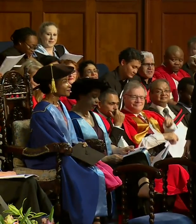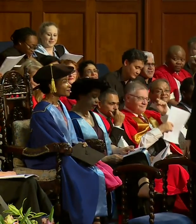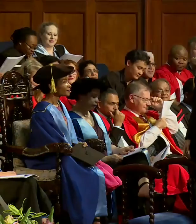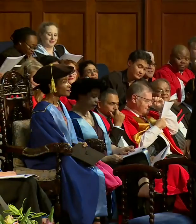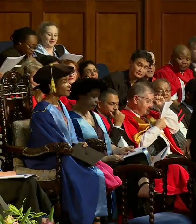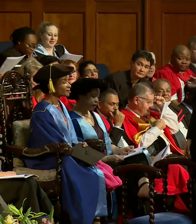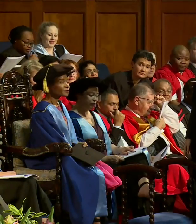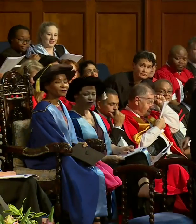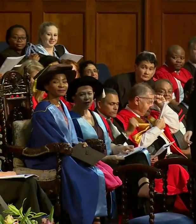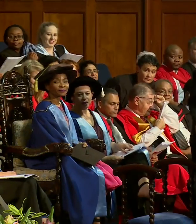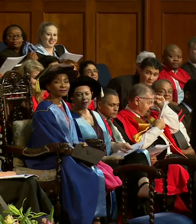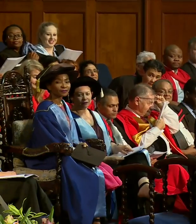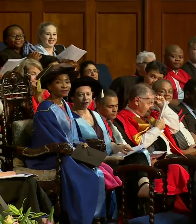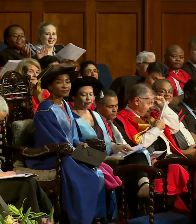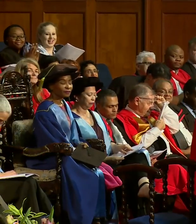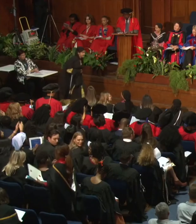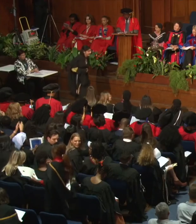Naira Trichert.